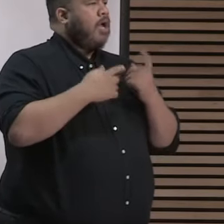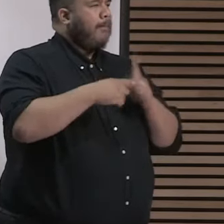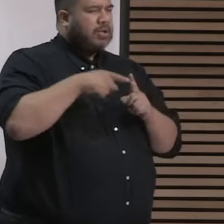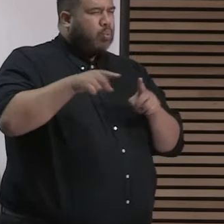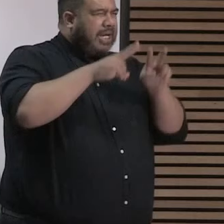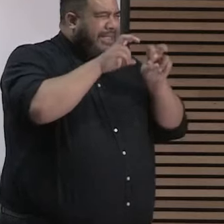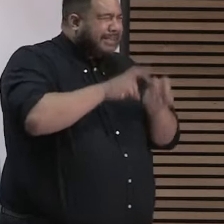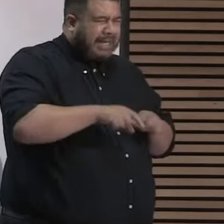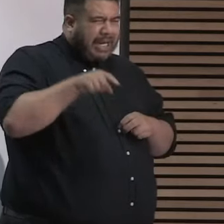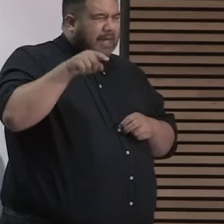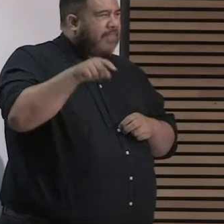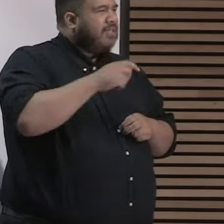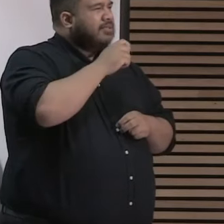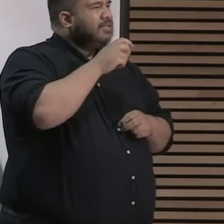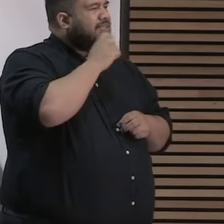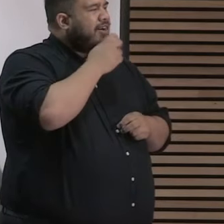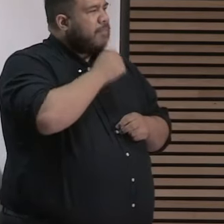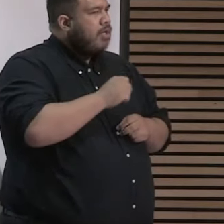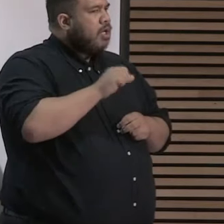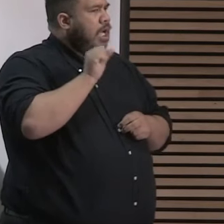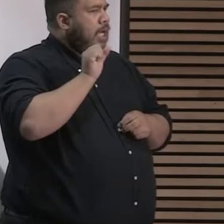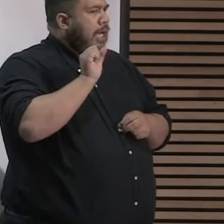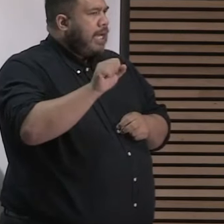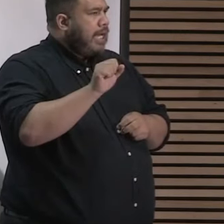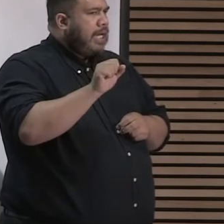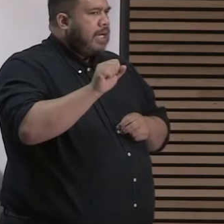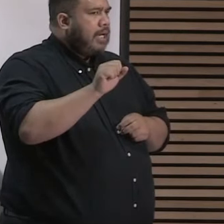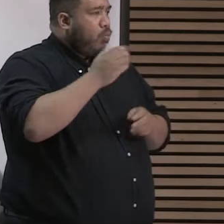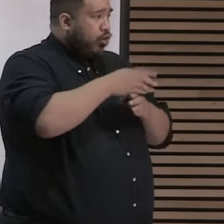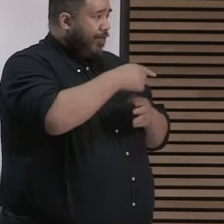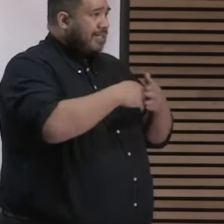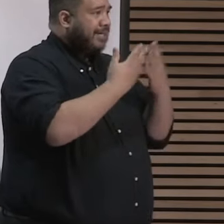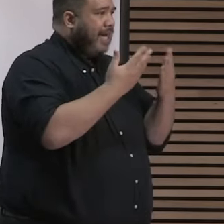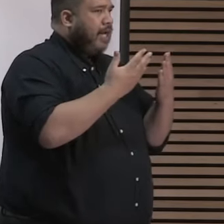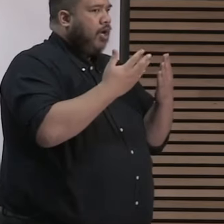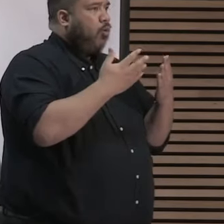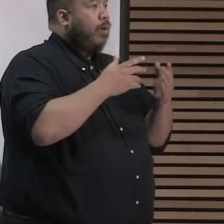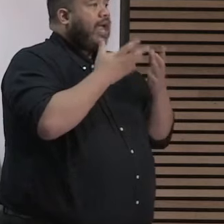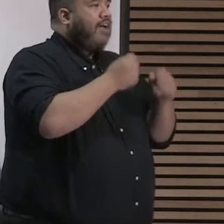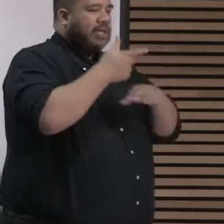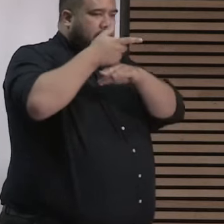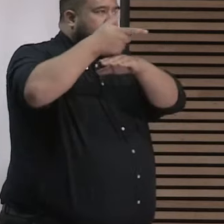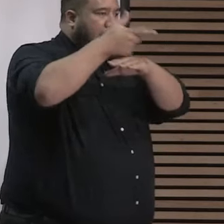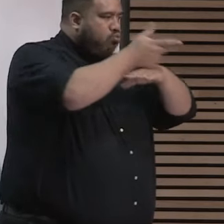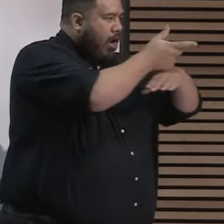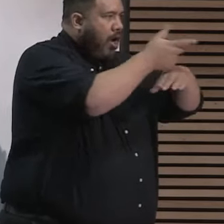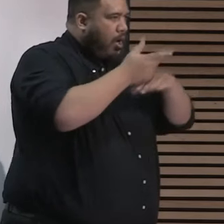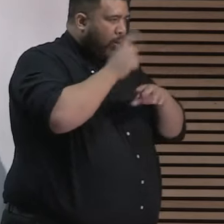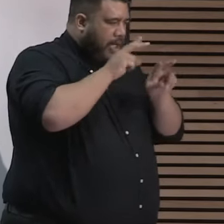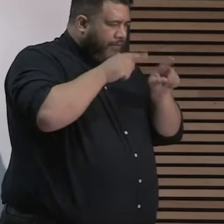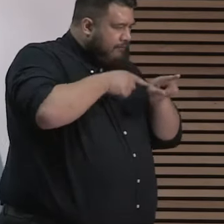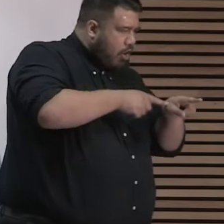a review of CCTV. We've also reviewed room entry data to look for connection to cases with other